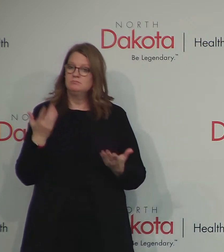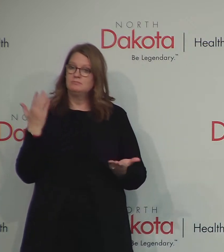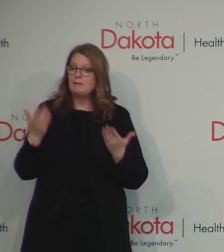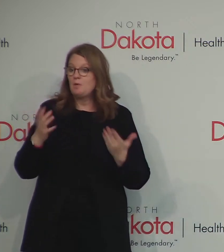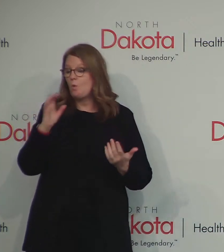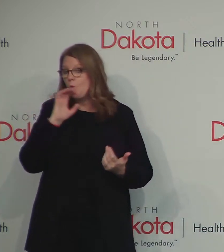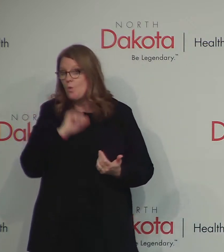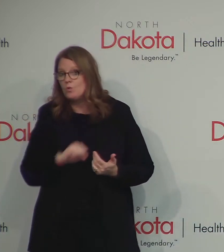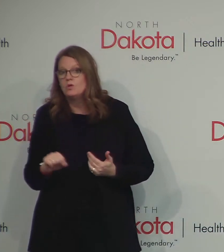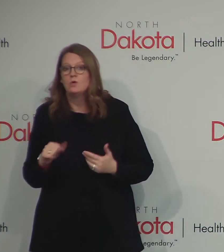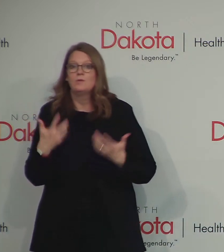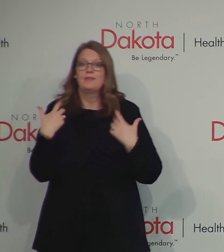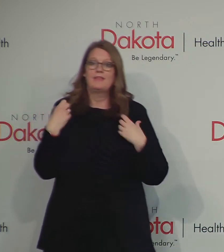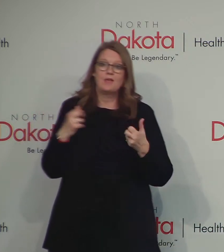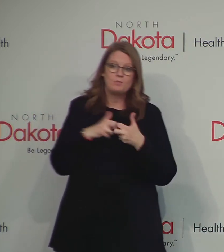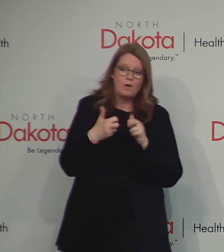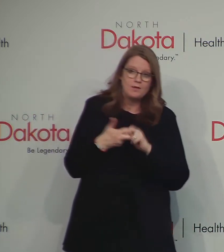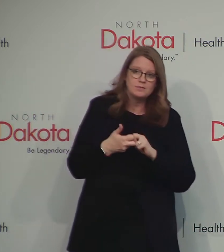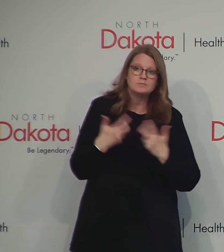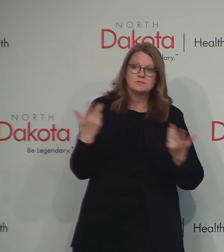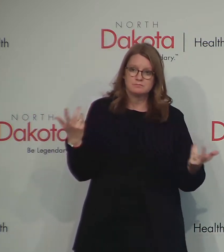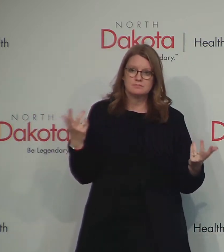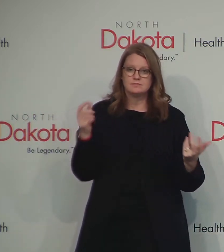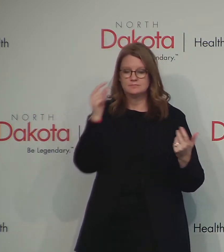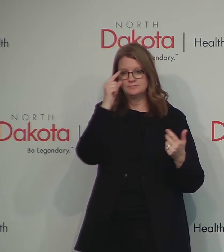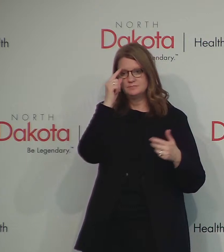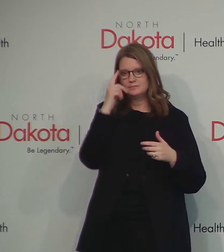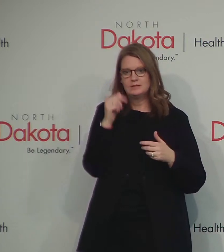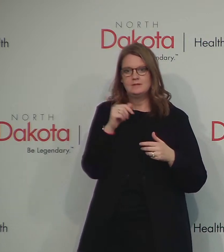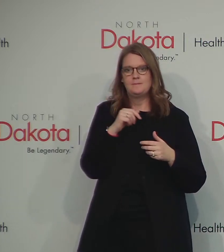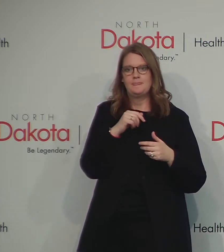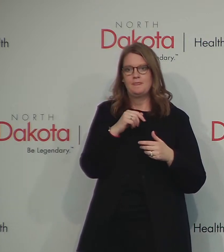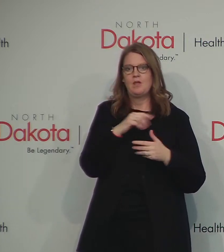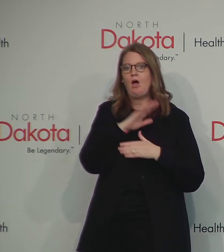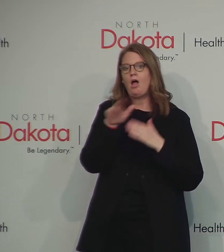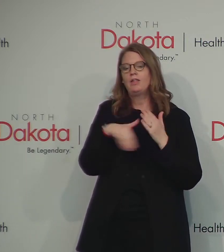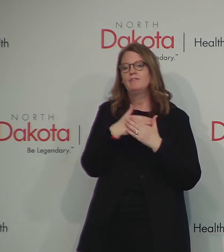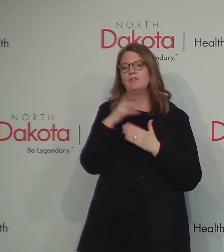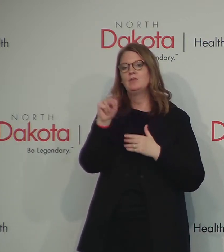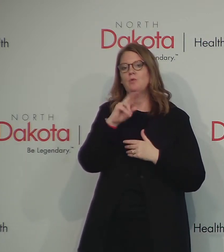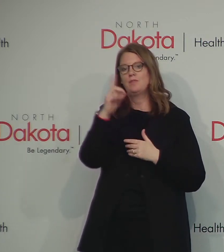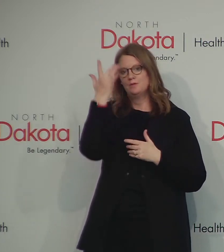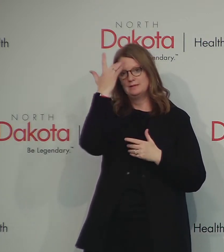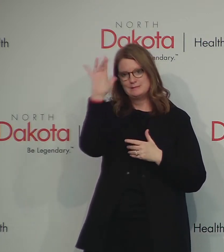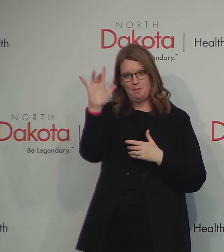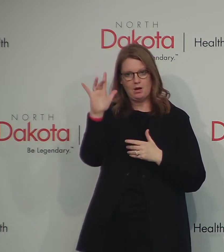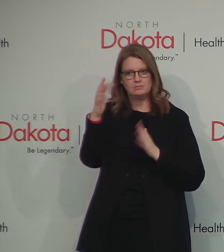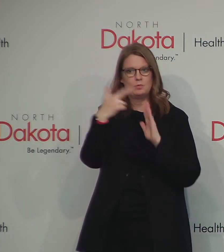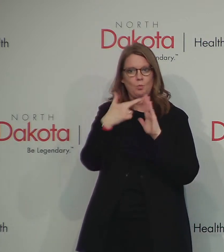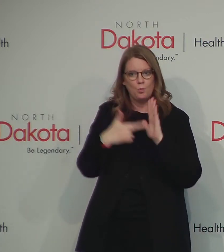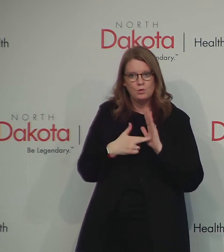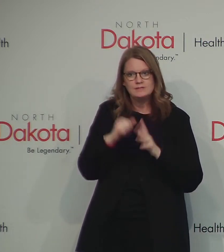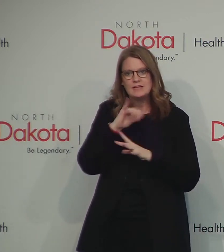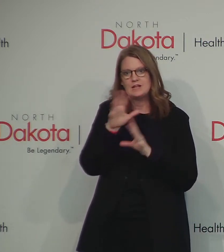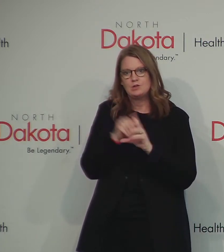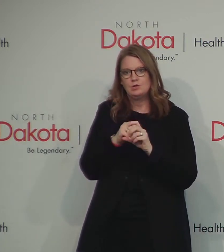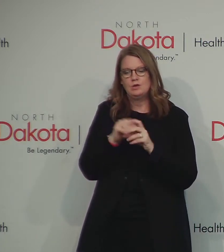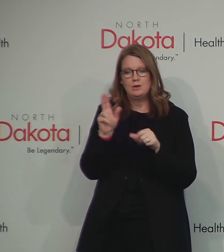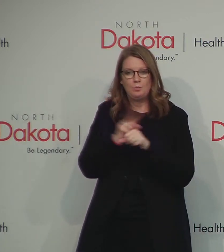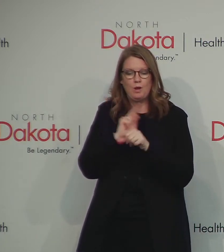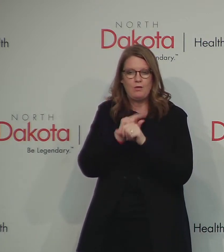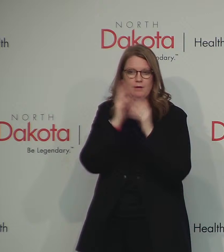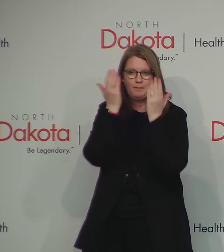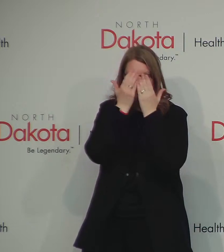with underlying conditions, remember all of the North Dakota SMART protocols, including wearing masks,